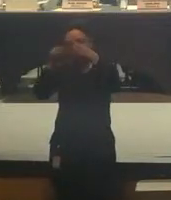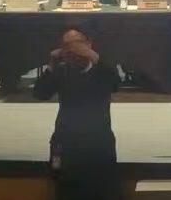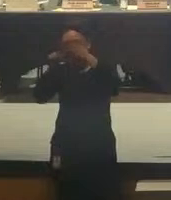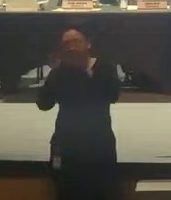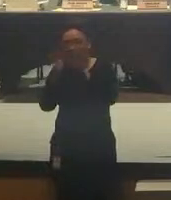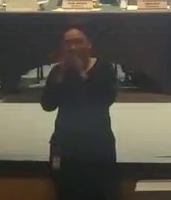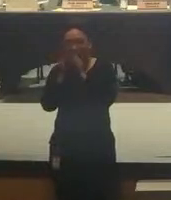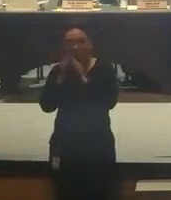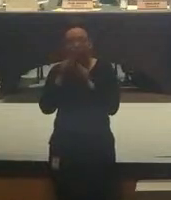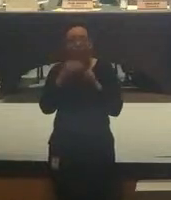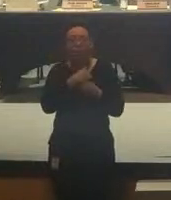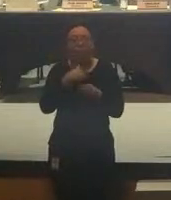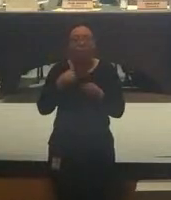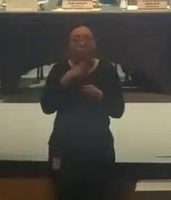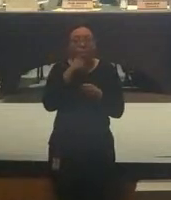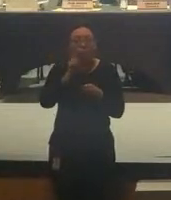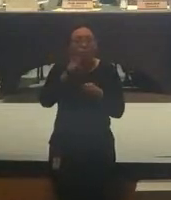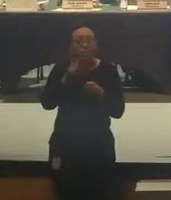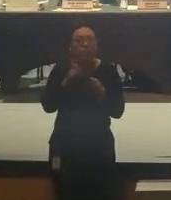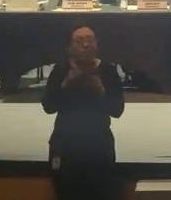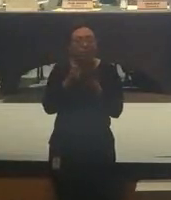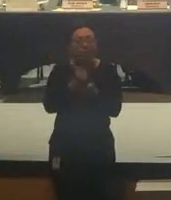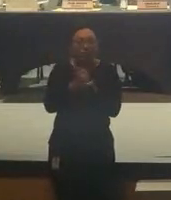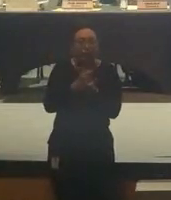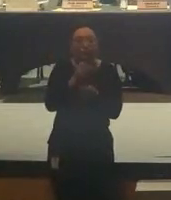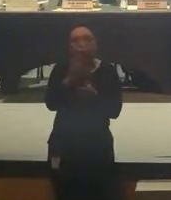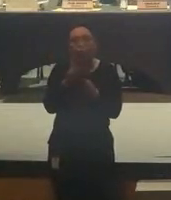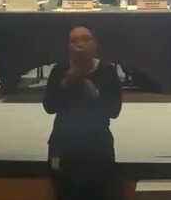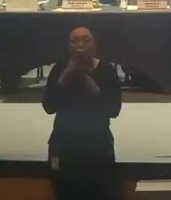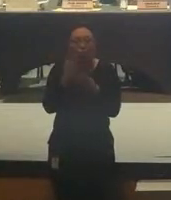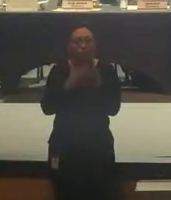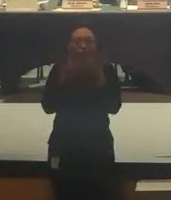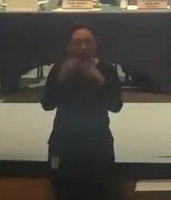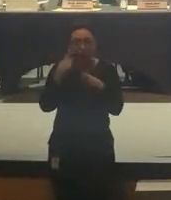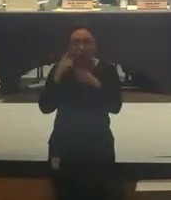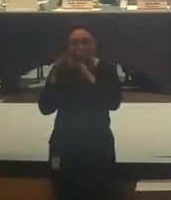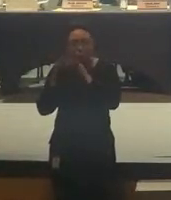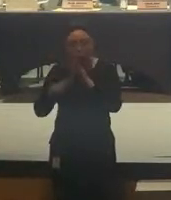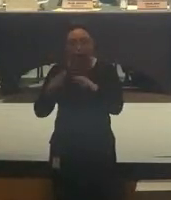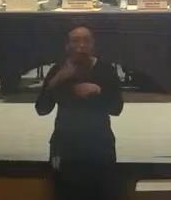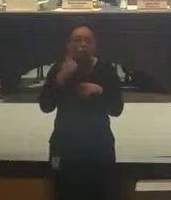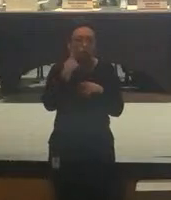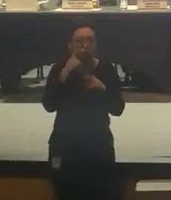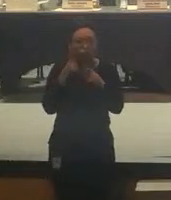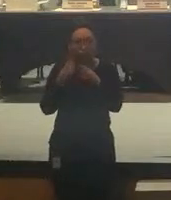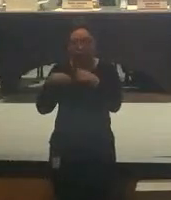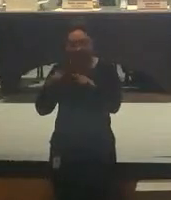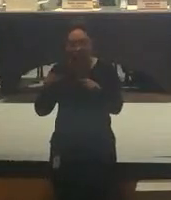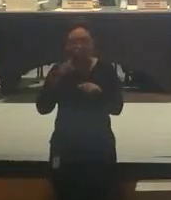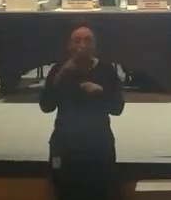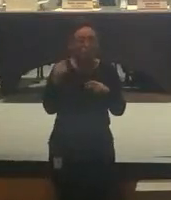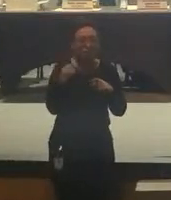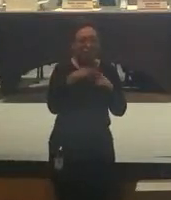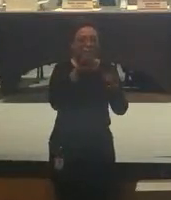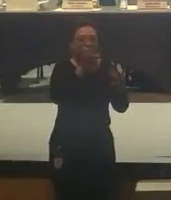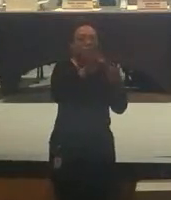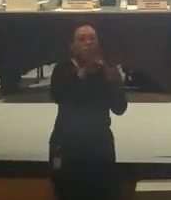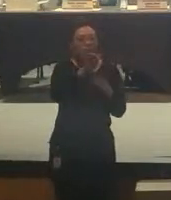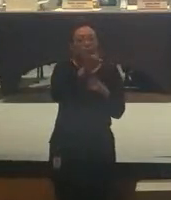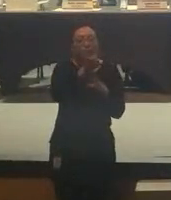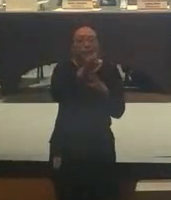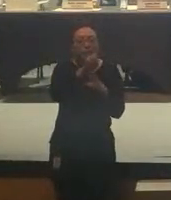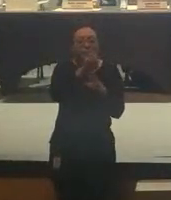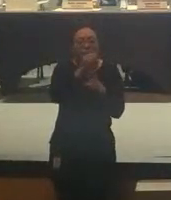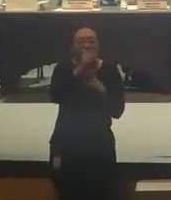Members of the public requiring special assistance or reasonable accommodations at the meeting, including translators for Spanish and/or languages, are required to contact the Demographic Zoning